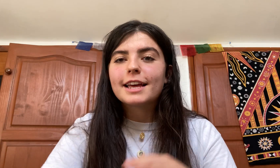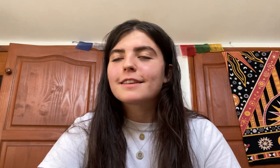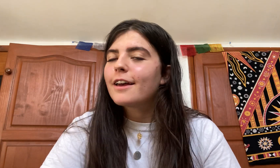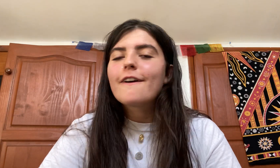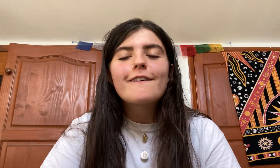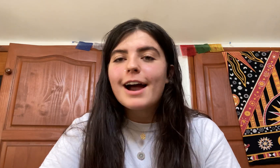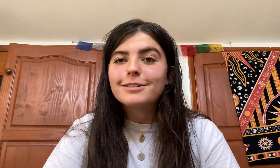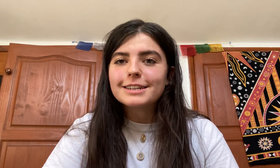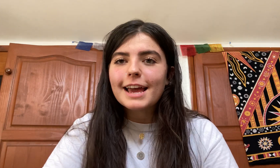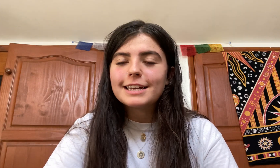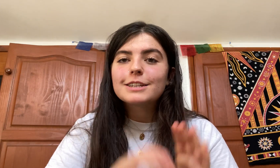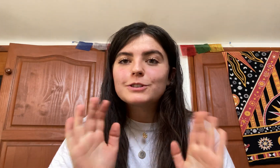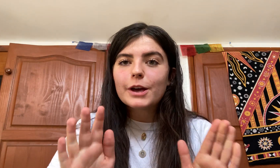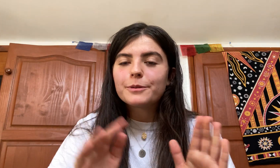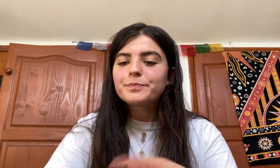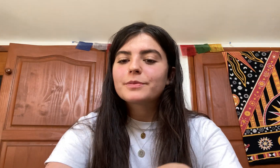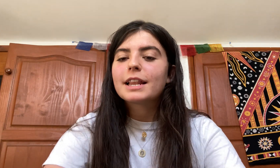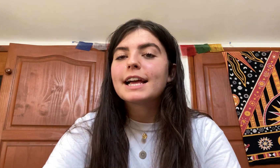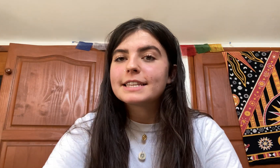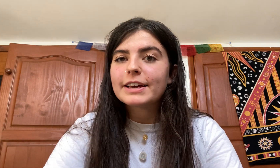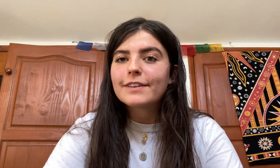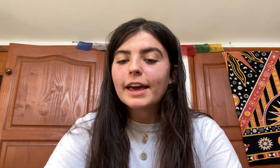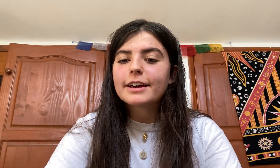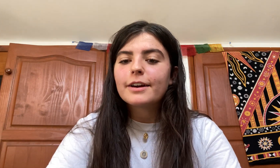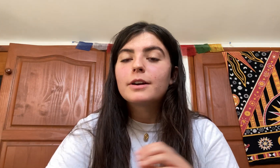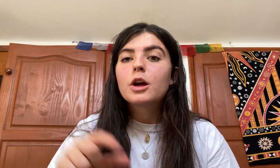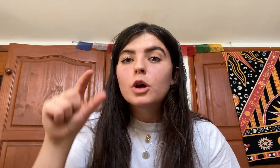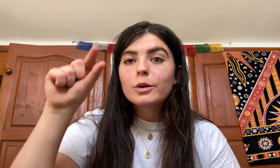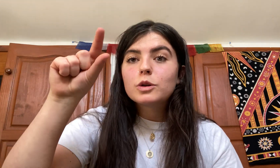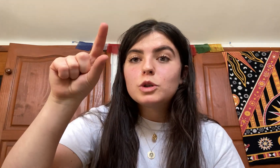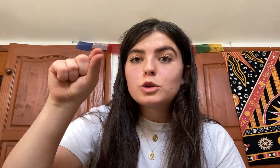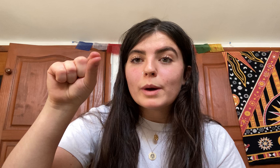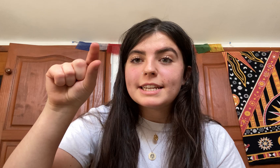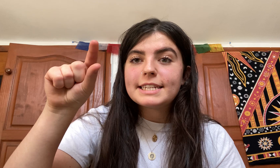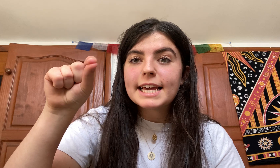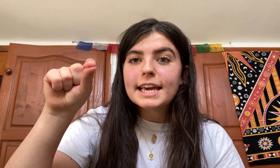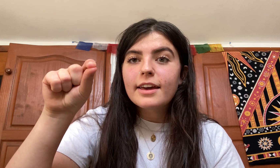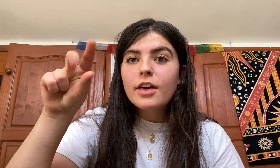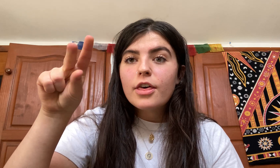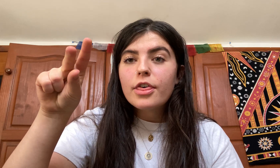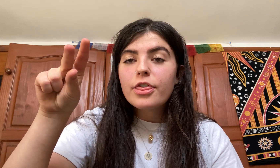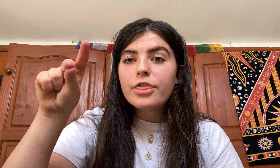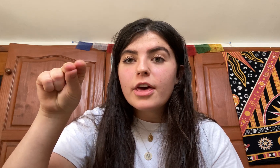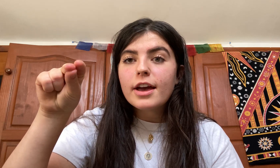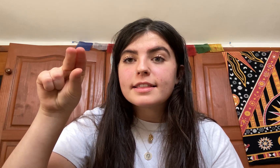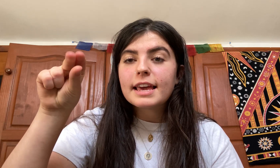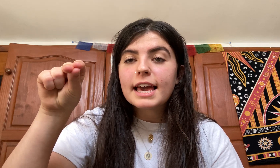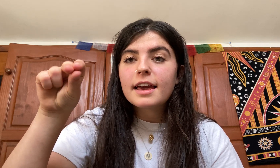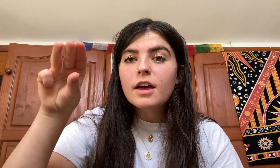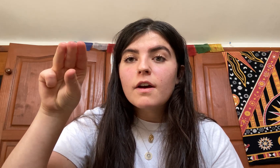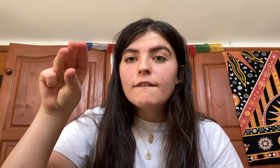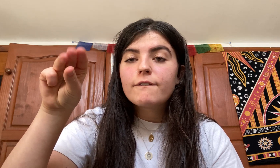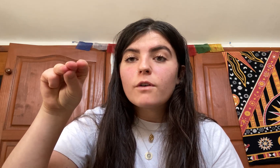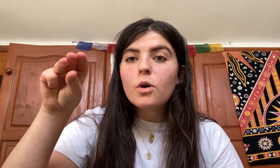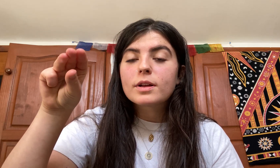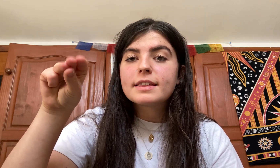this for hours on end. So let's give it a go. 20, 30,